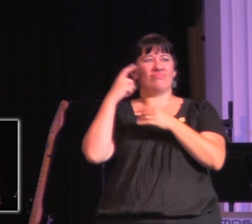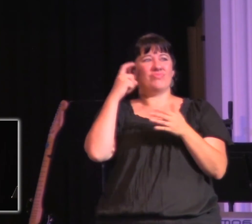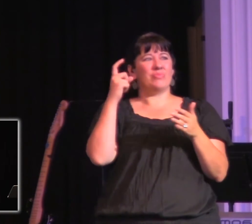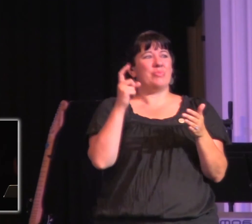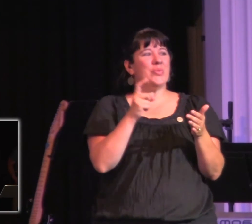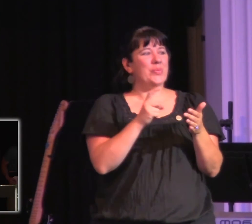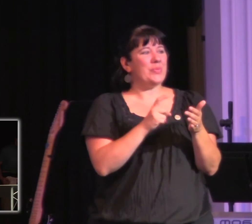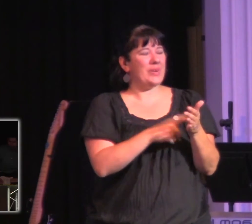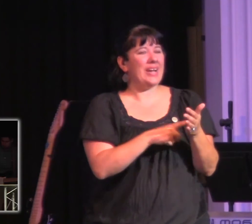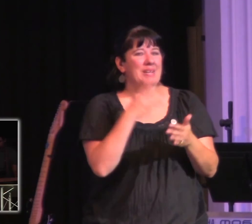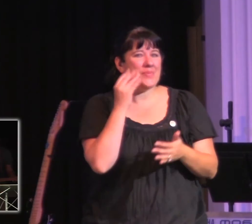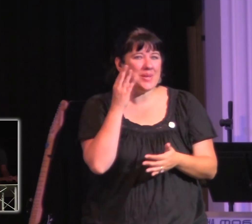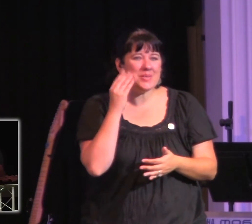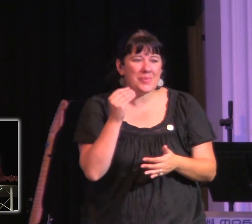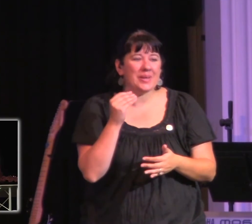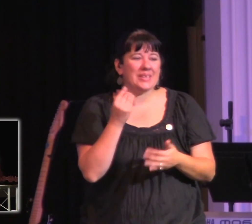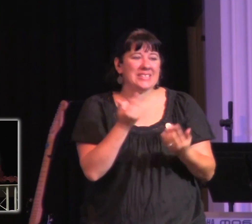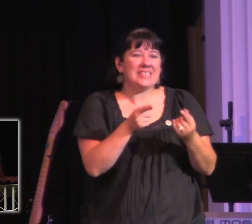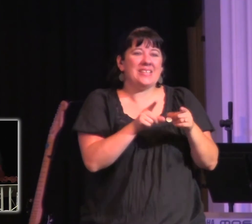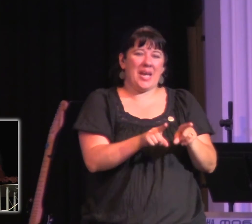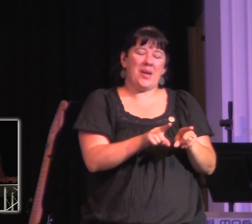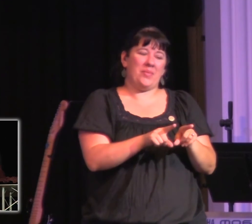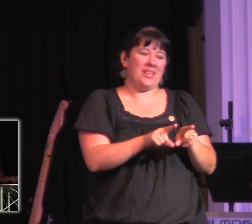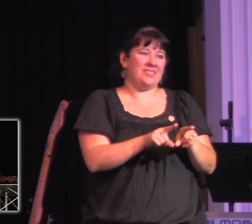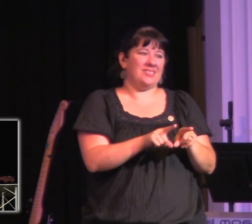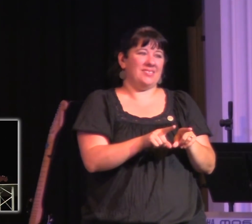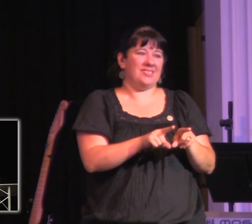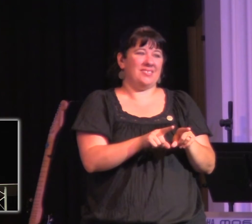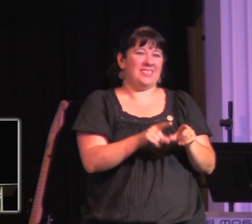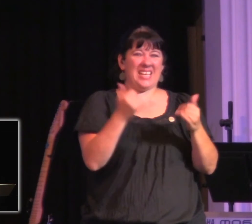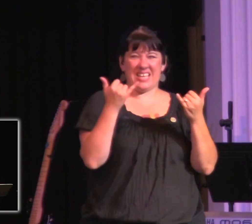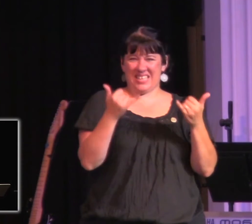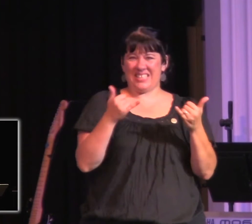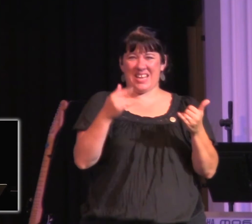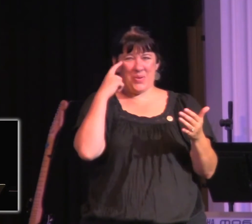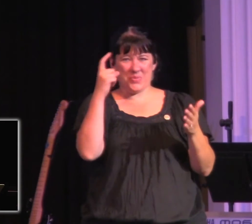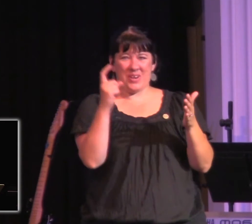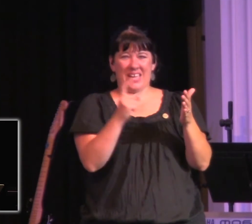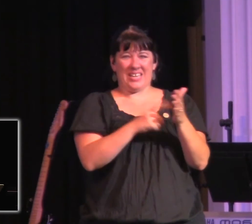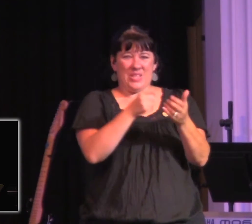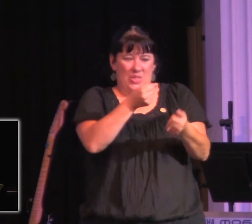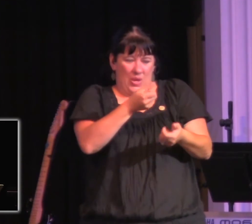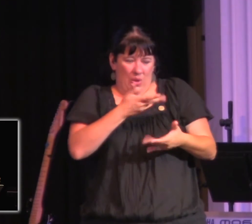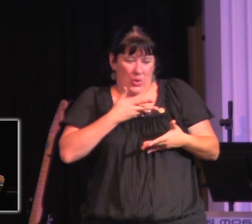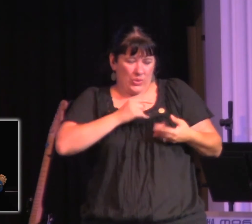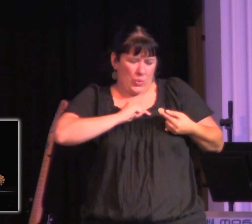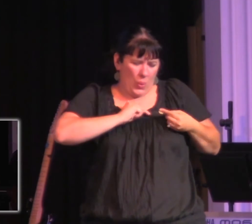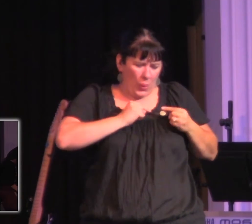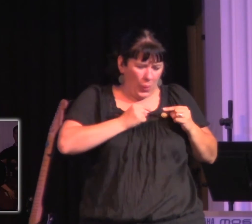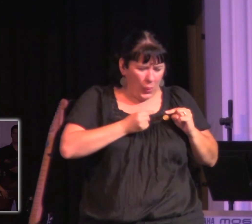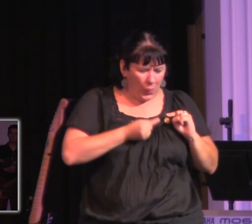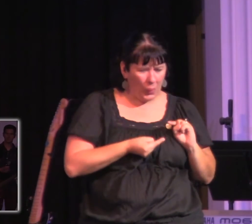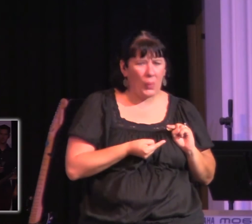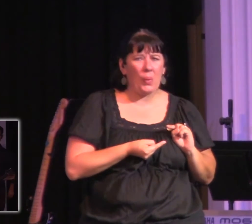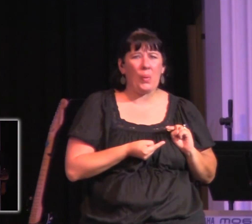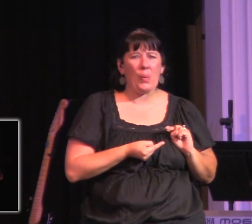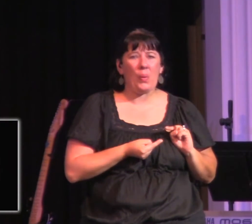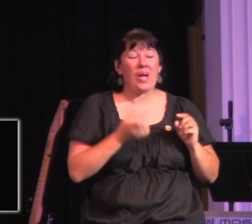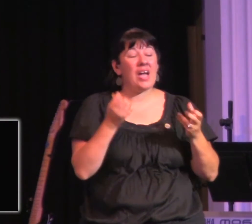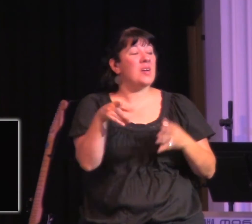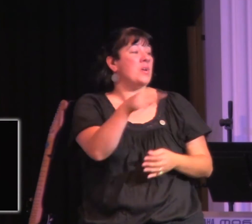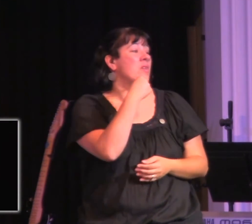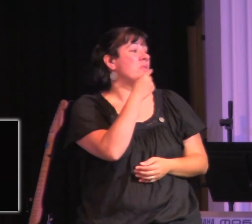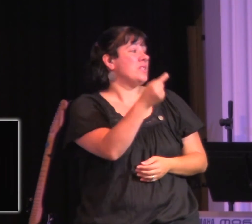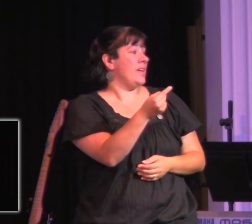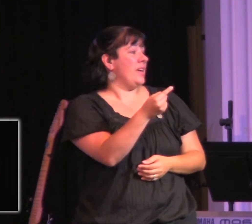And I realized that, man, these things broke me. These things wounded me. These things crippled me. How many of you would say that today?